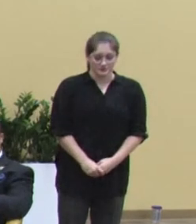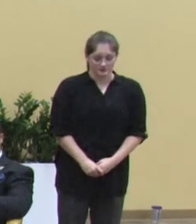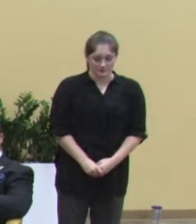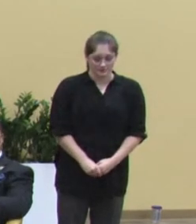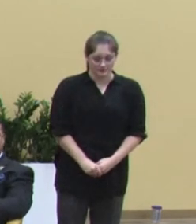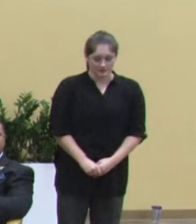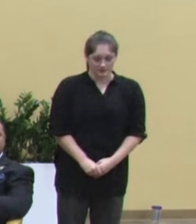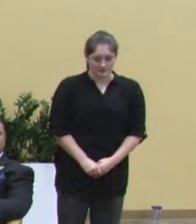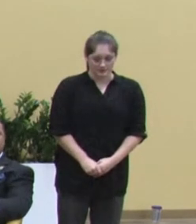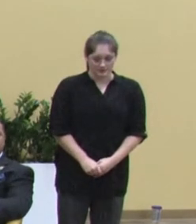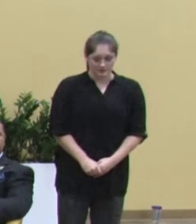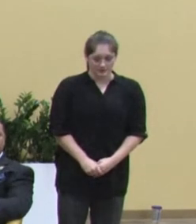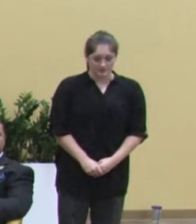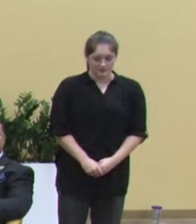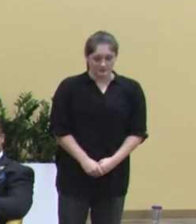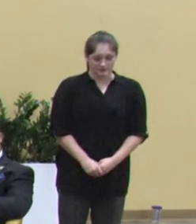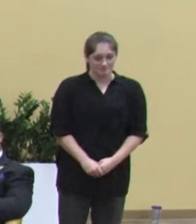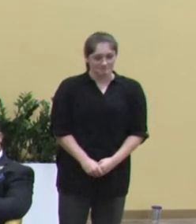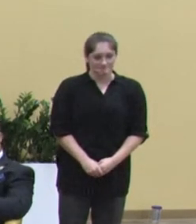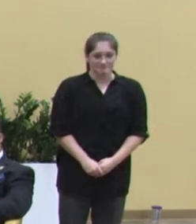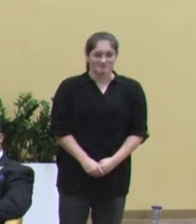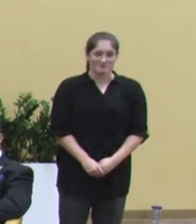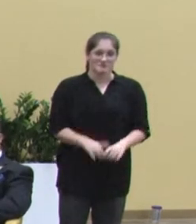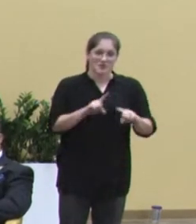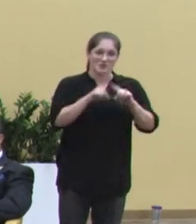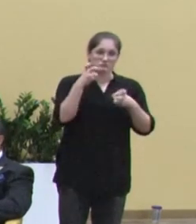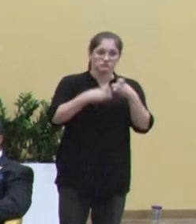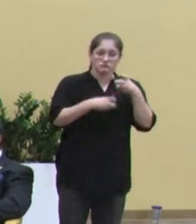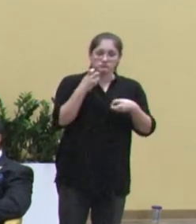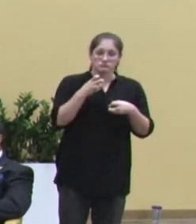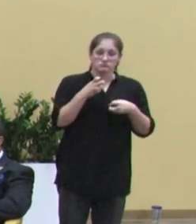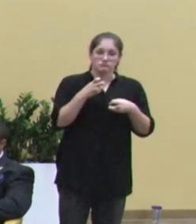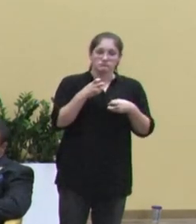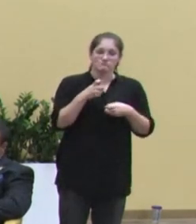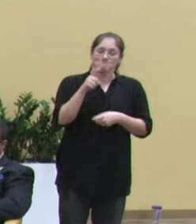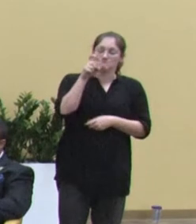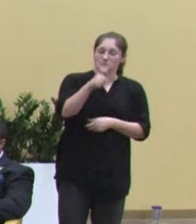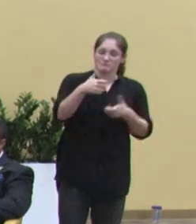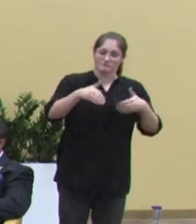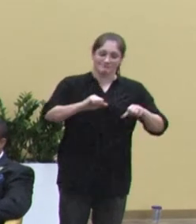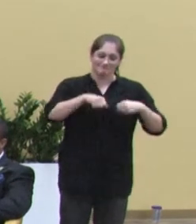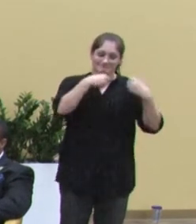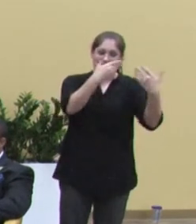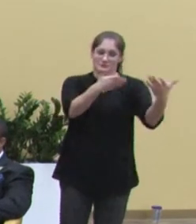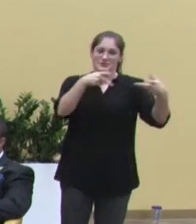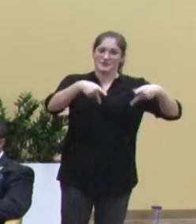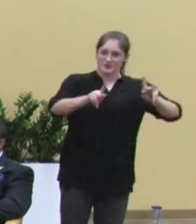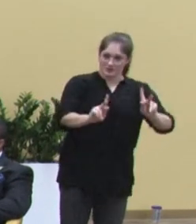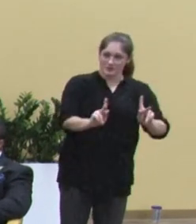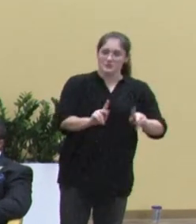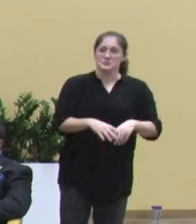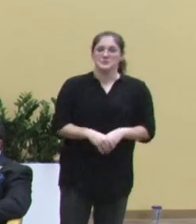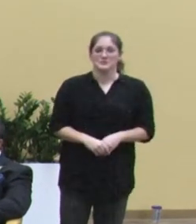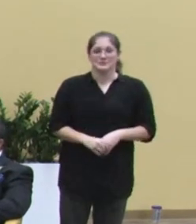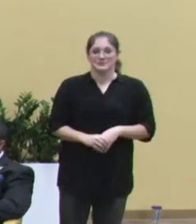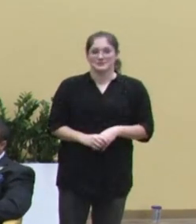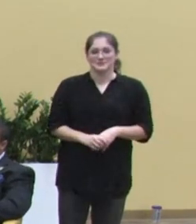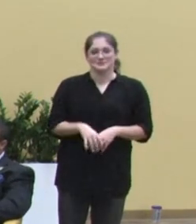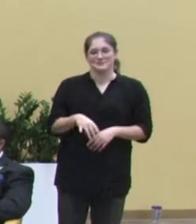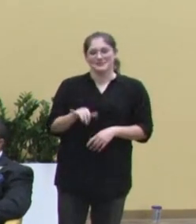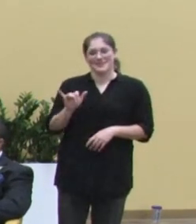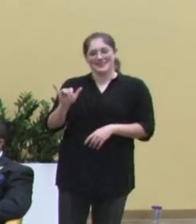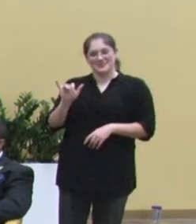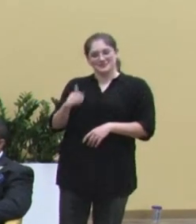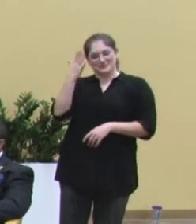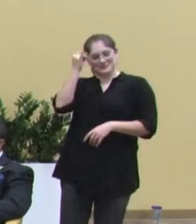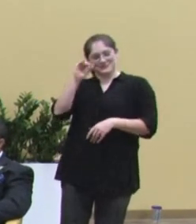just give them opportunity, and that's what they're looking for. So I definitely think that this fall right around the back. Well, that's why I invited, because I know